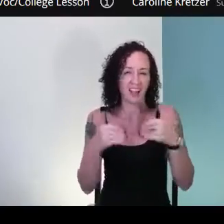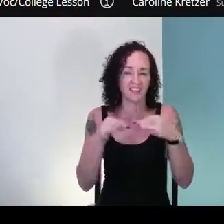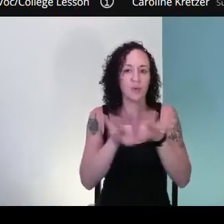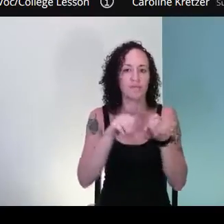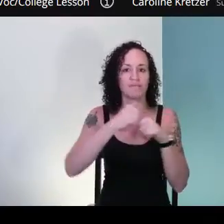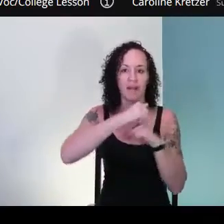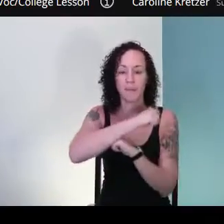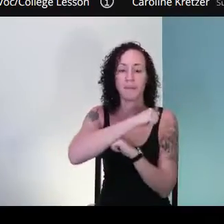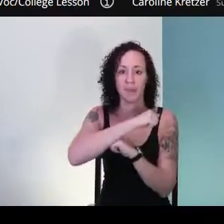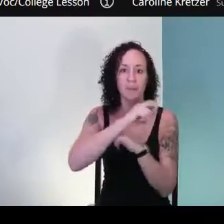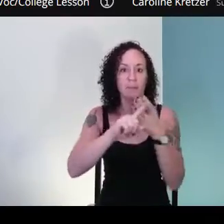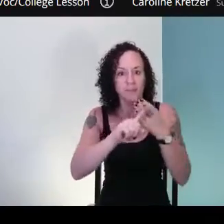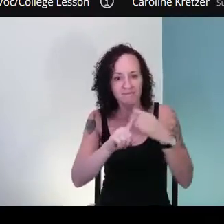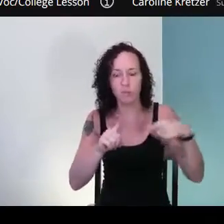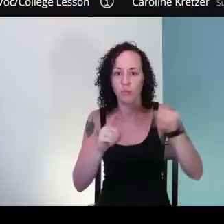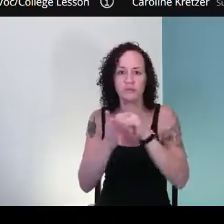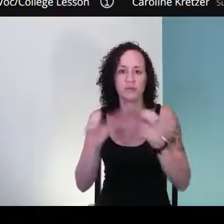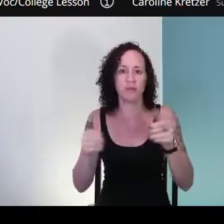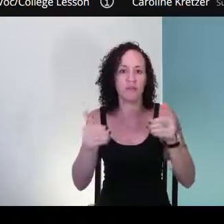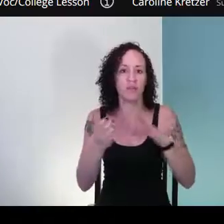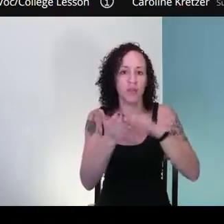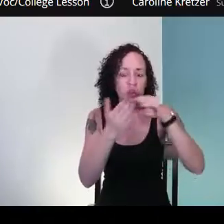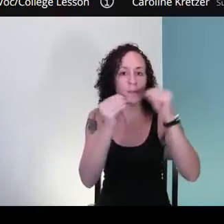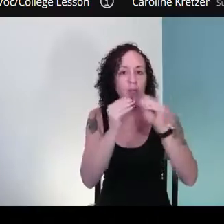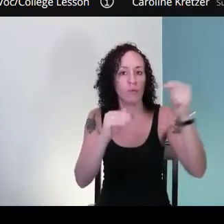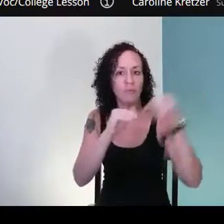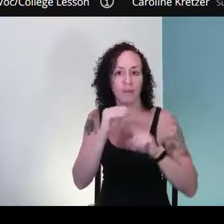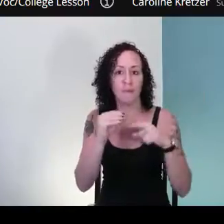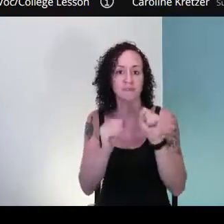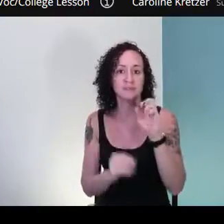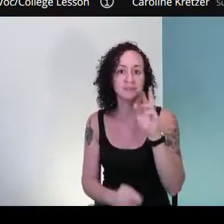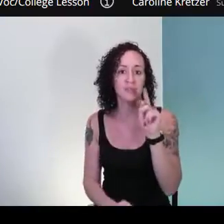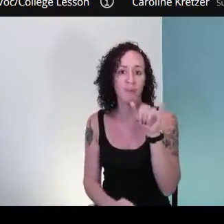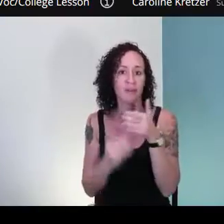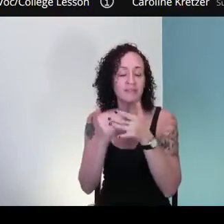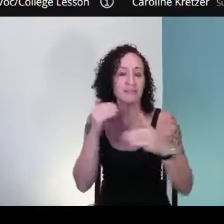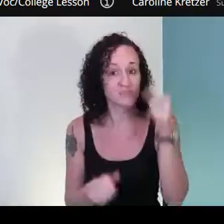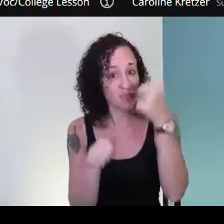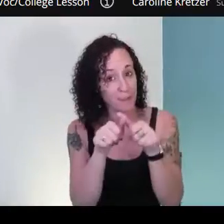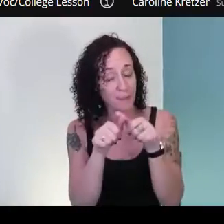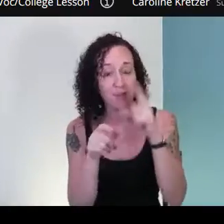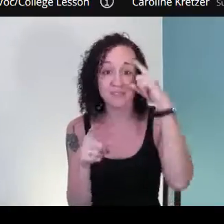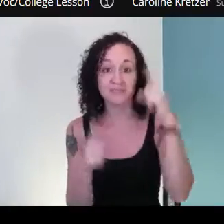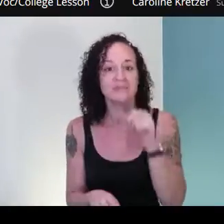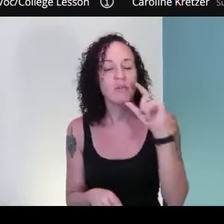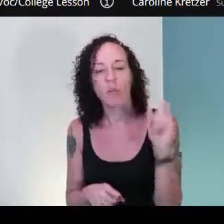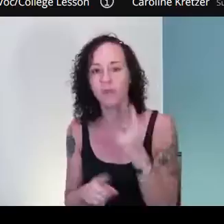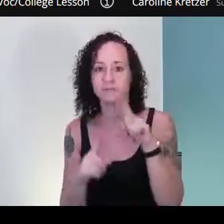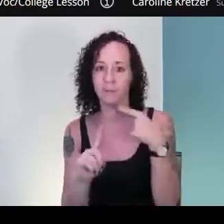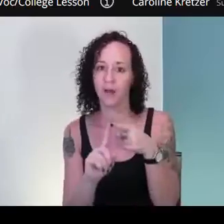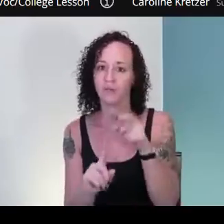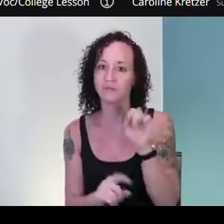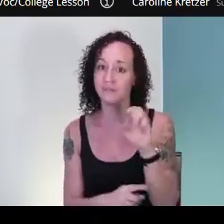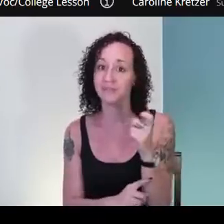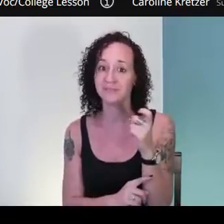sexuality, they must identify a strong understanding of themselves, anatomy, and respect first. And